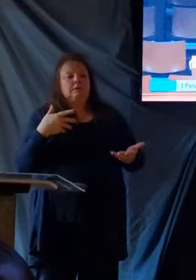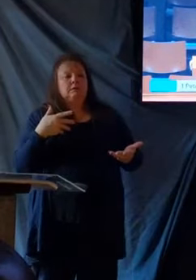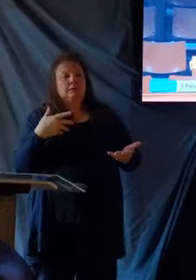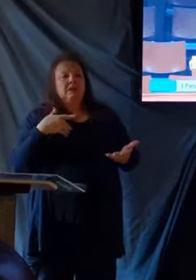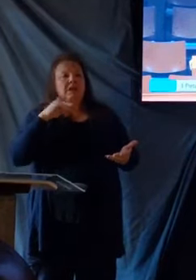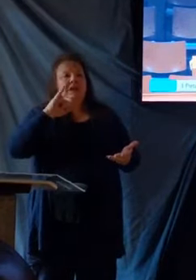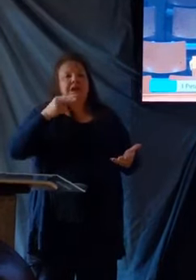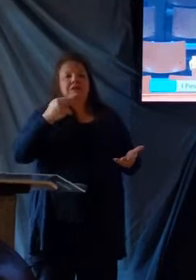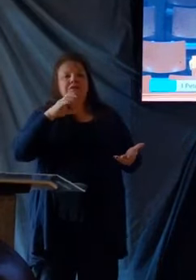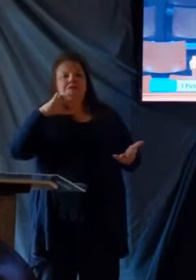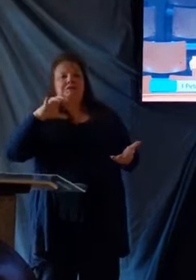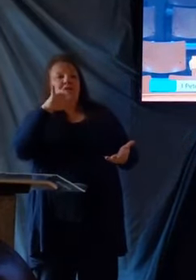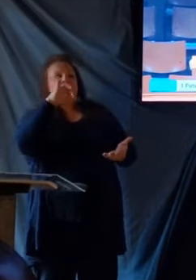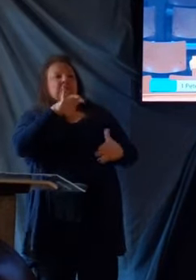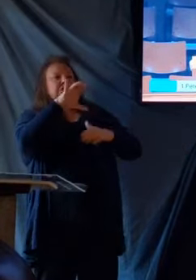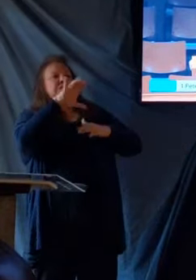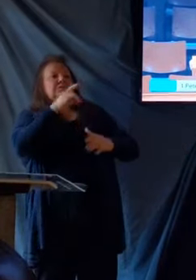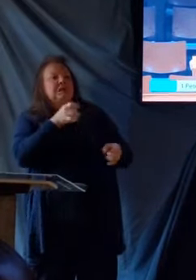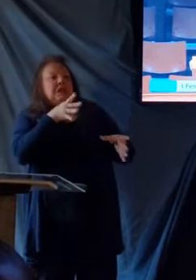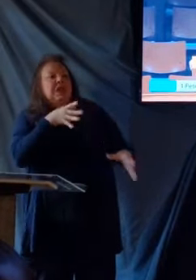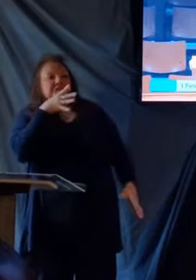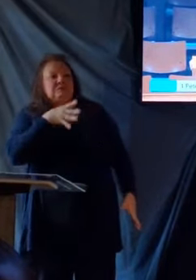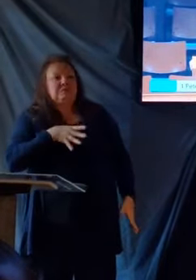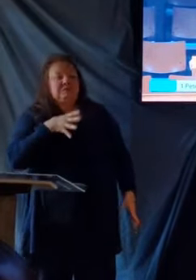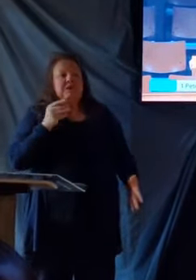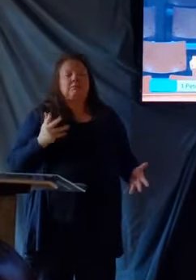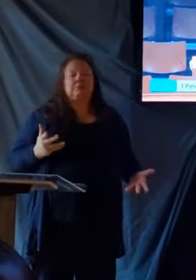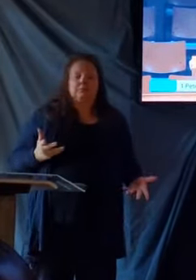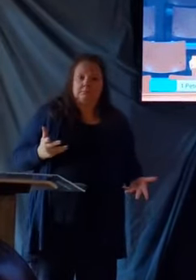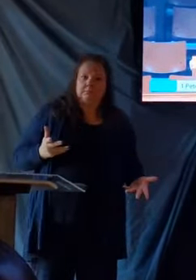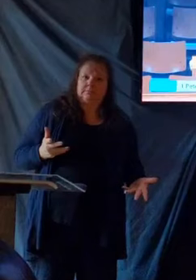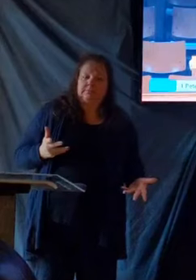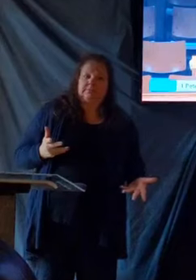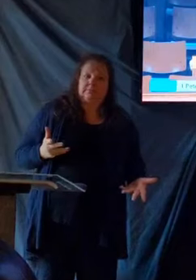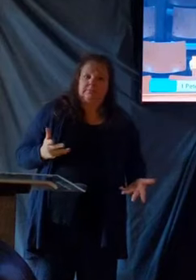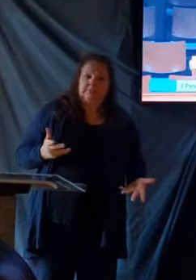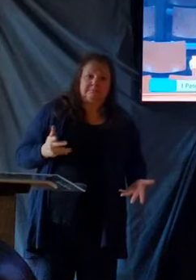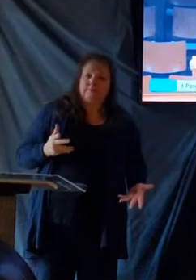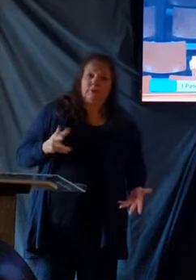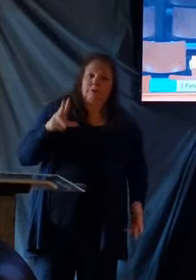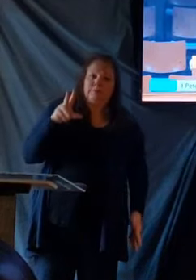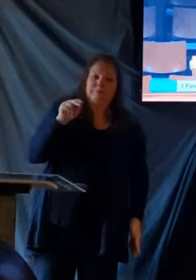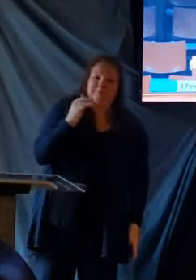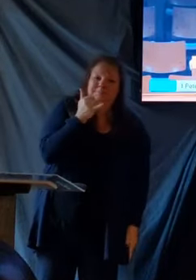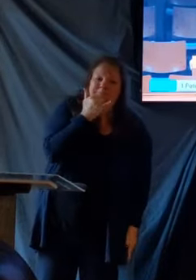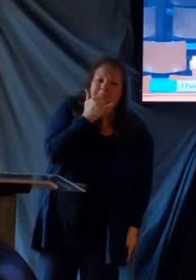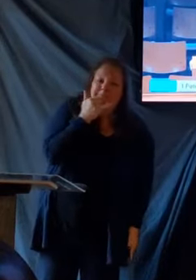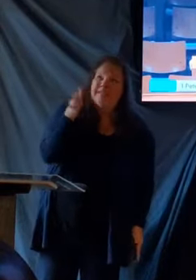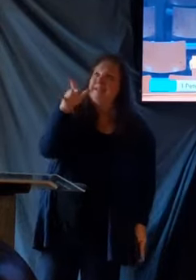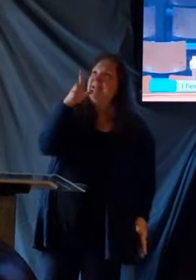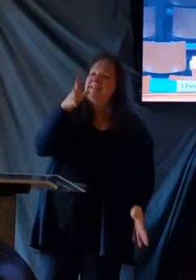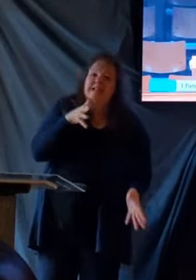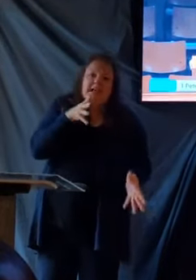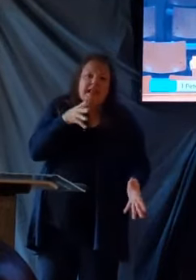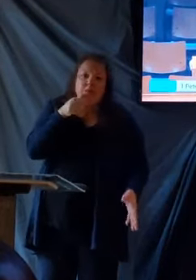oh, Indian Hills, that's that church that hates women. And it's just not so. God doesn't hate